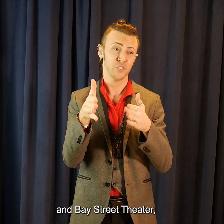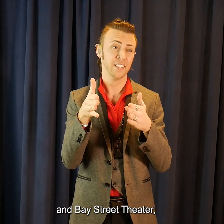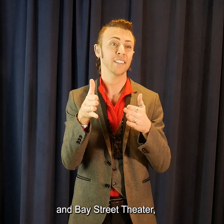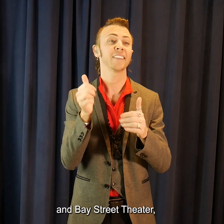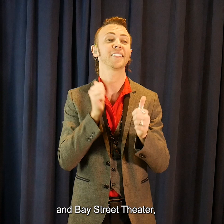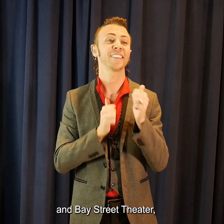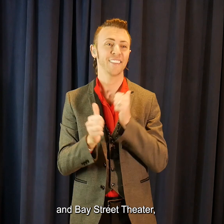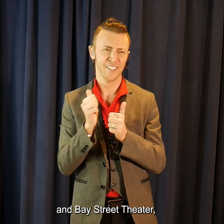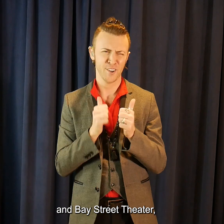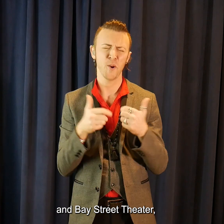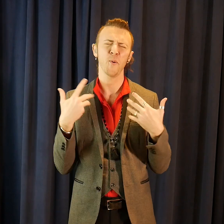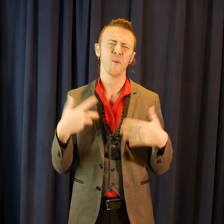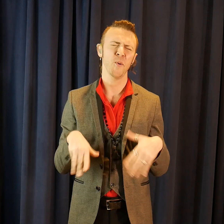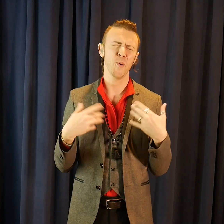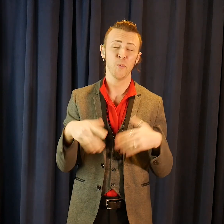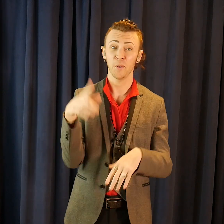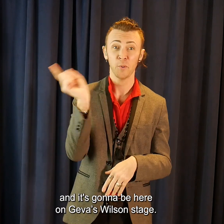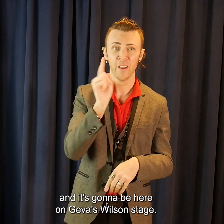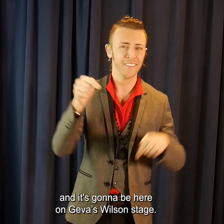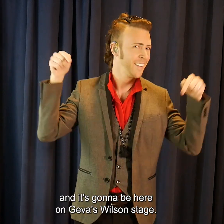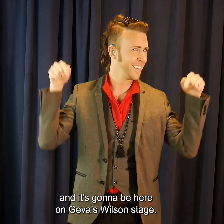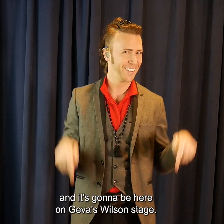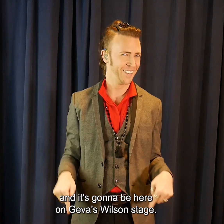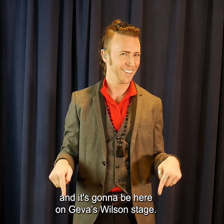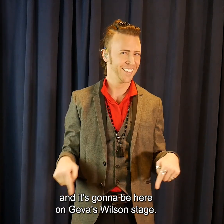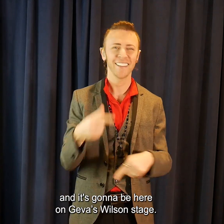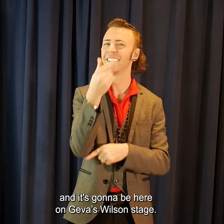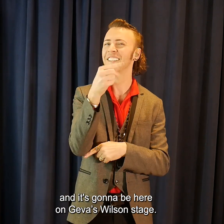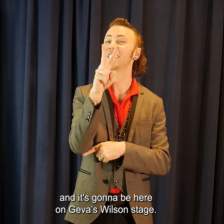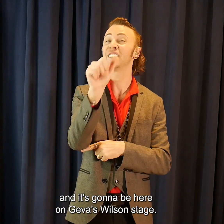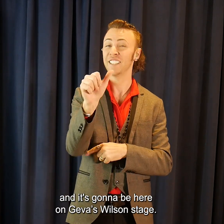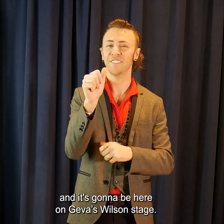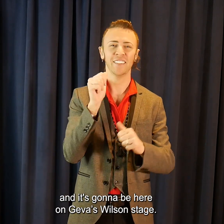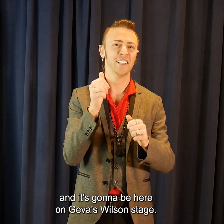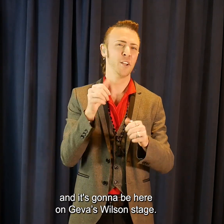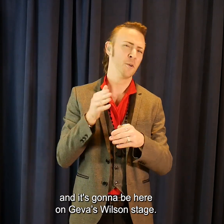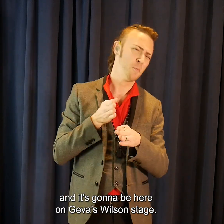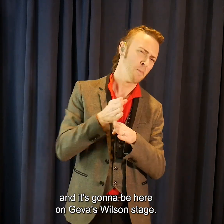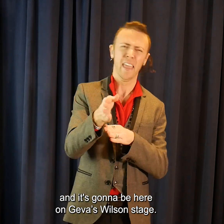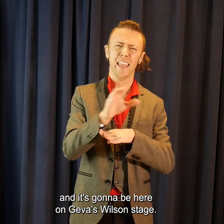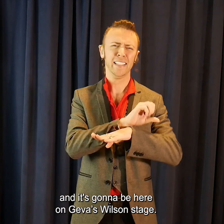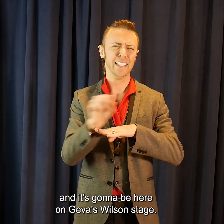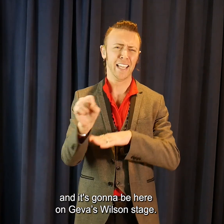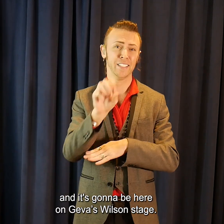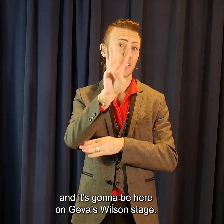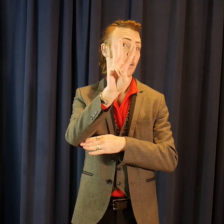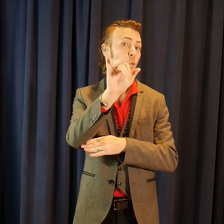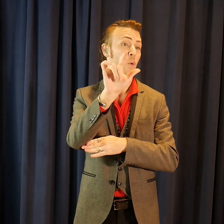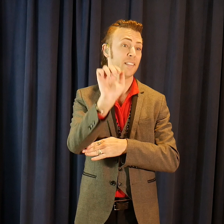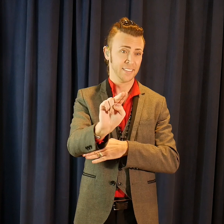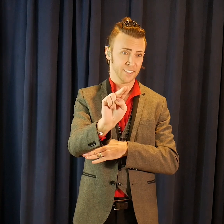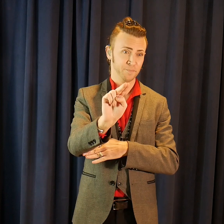and Bay Street Theater. And it's going to be here on Geva's Wilson stage.